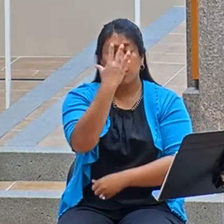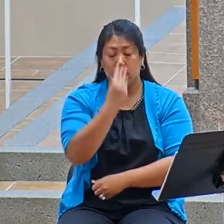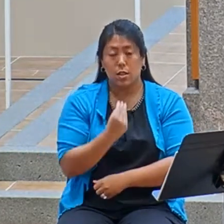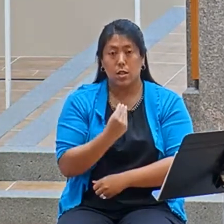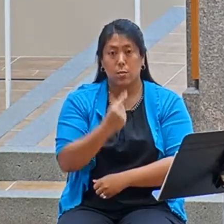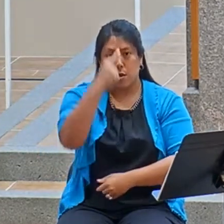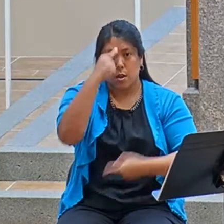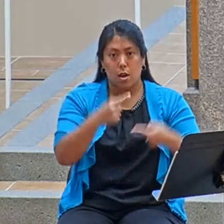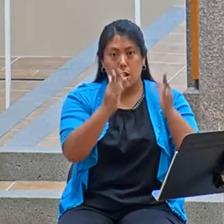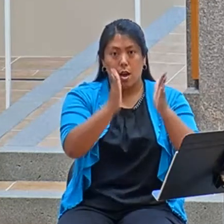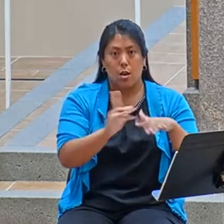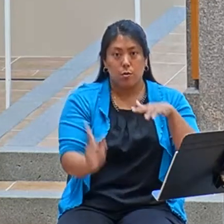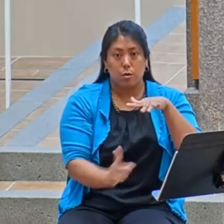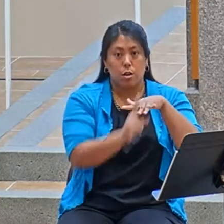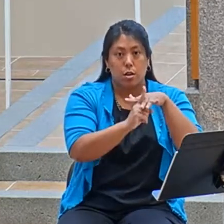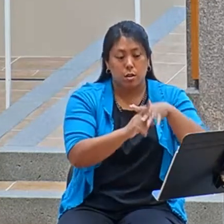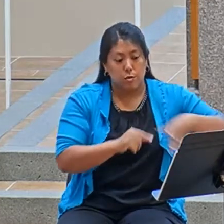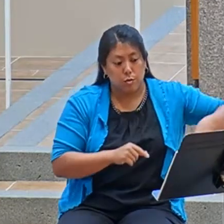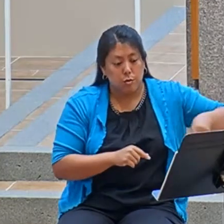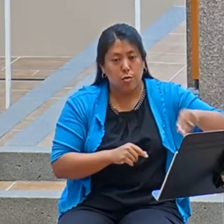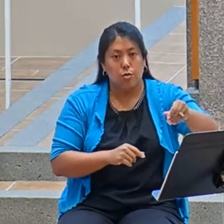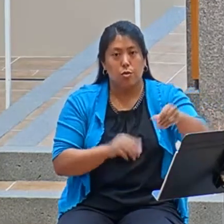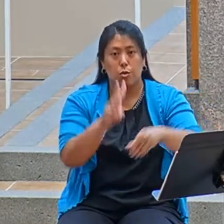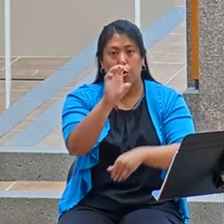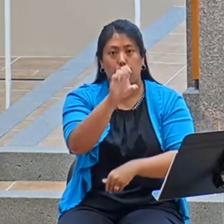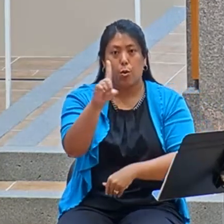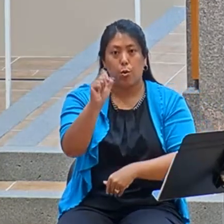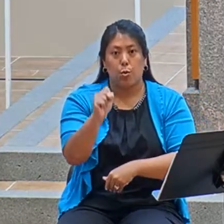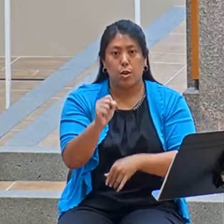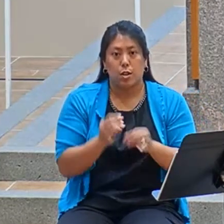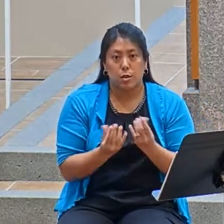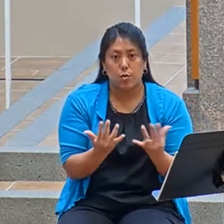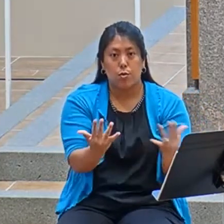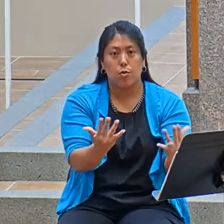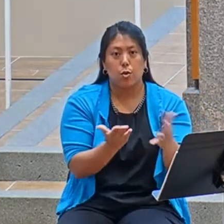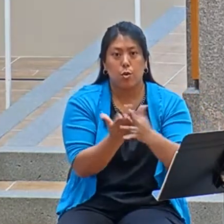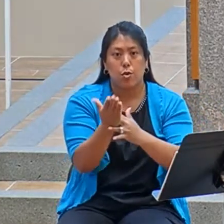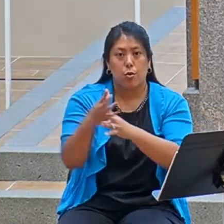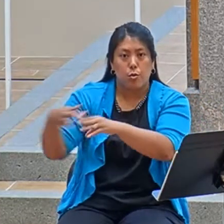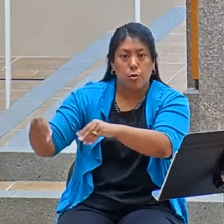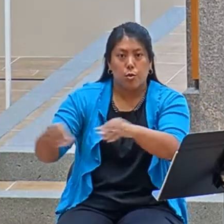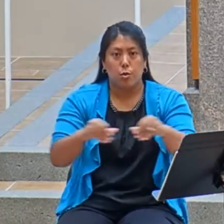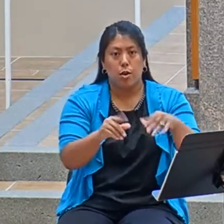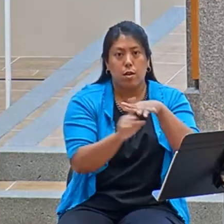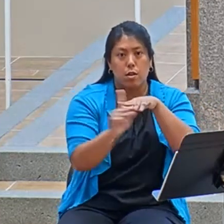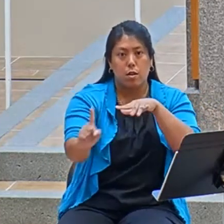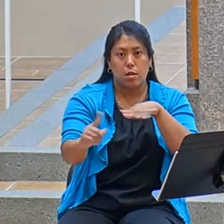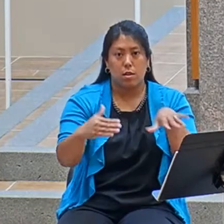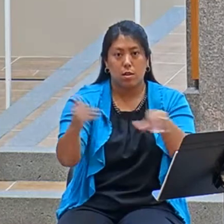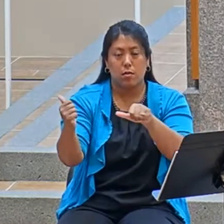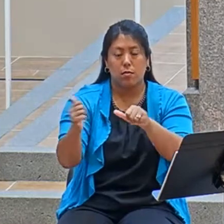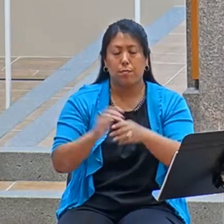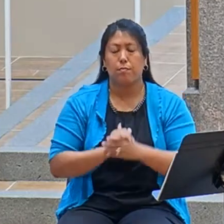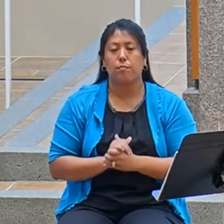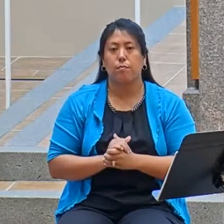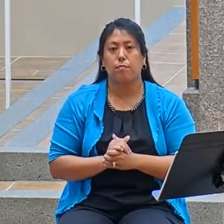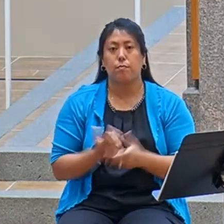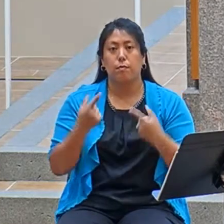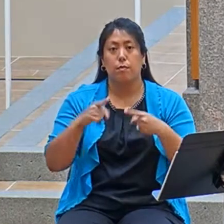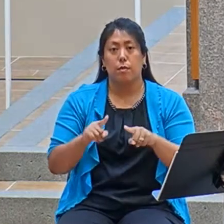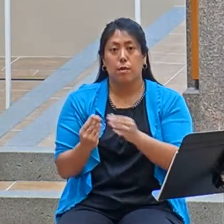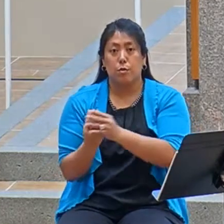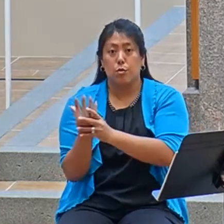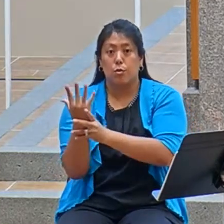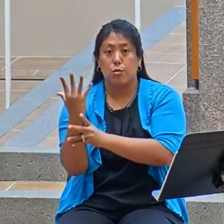his enemy came and sowed weeds all through the wheat and then went off. When the crop